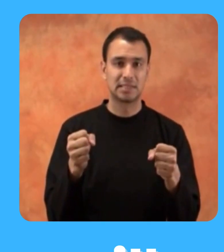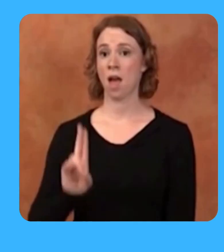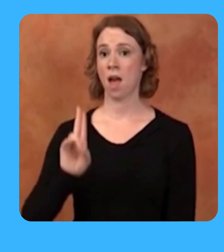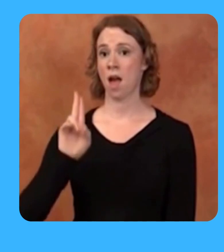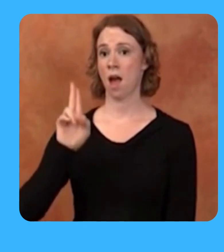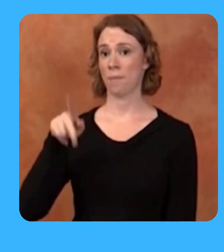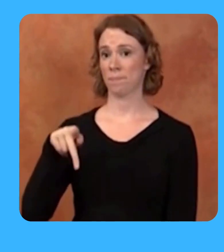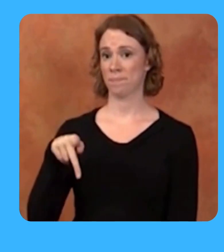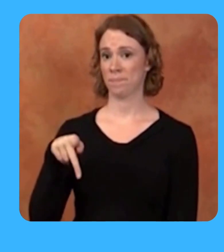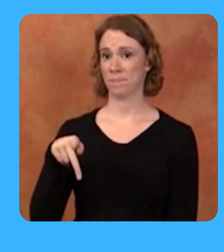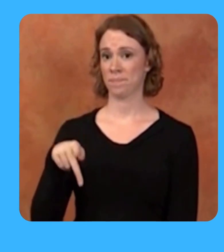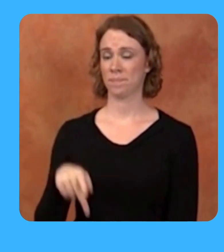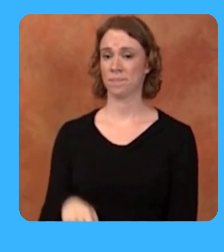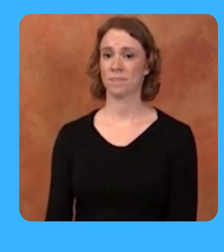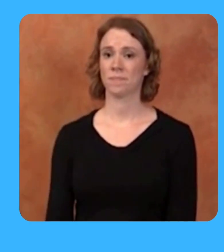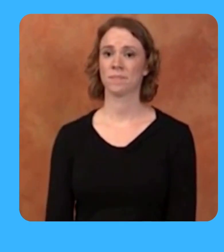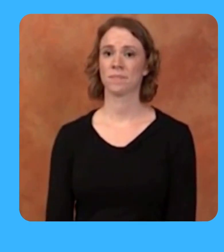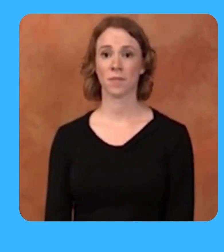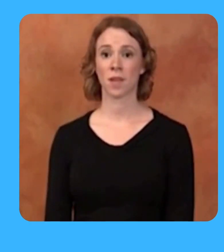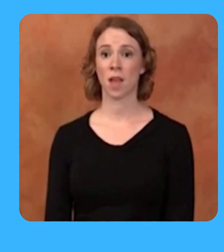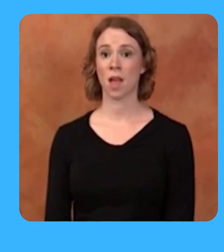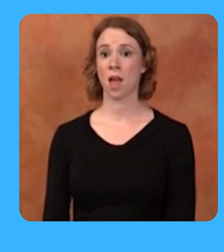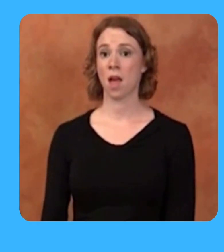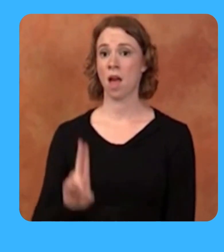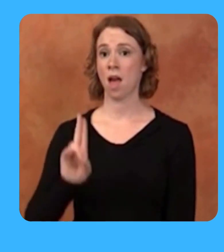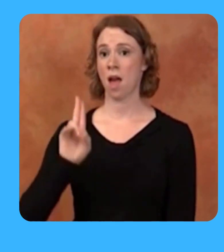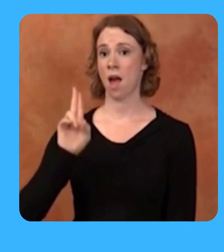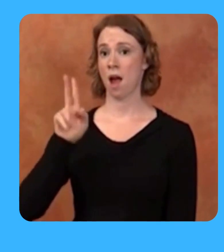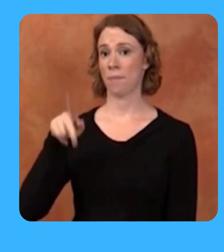Up. Up, up, up.